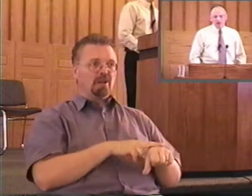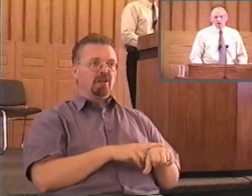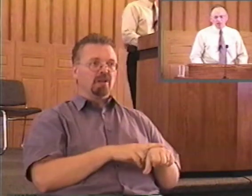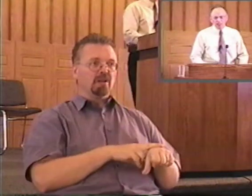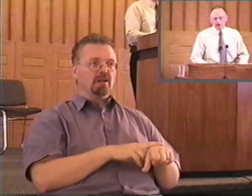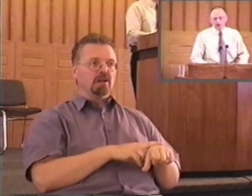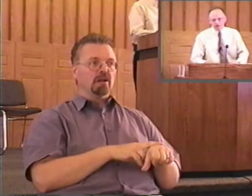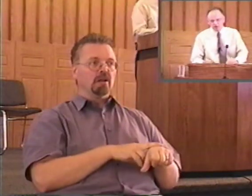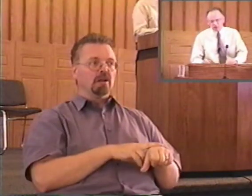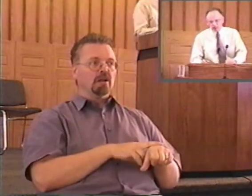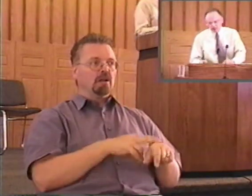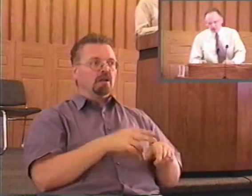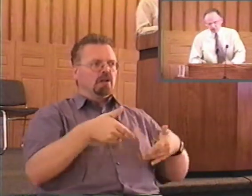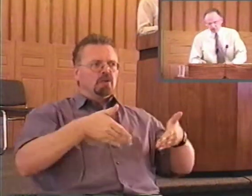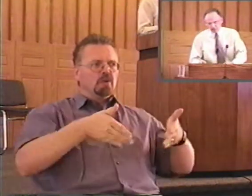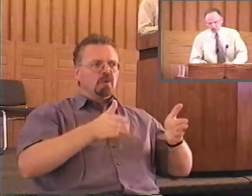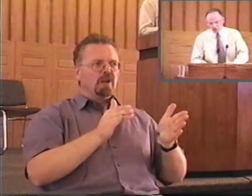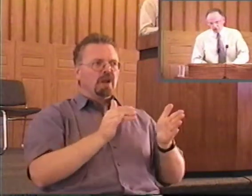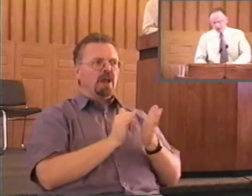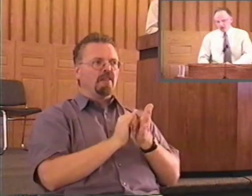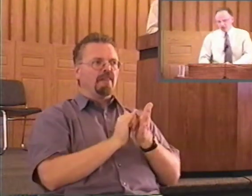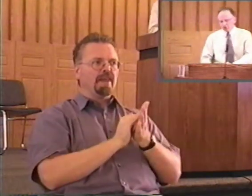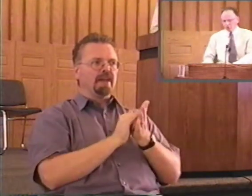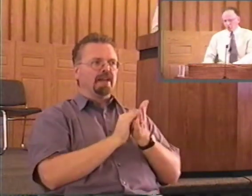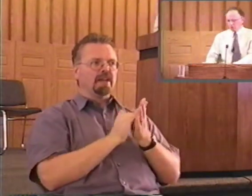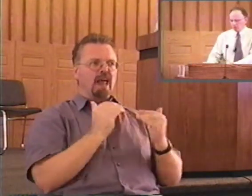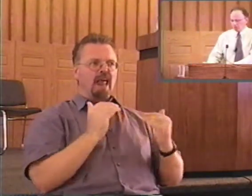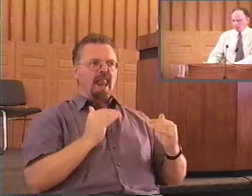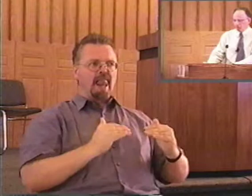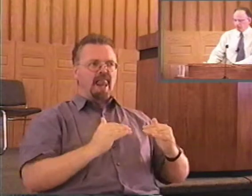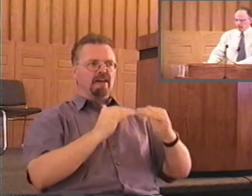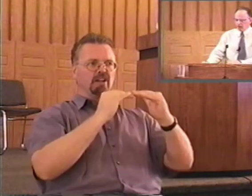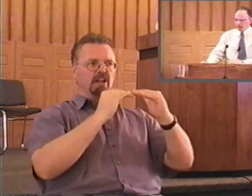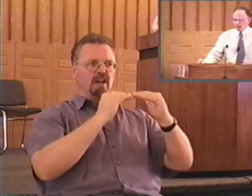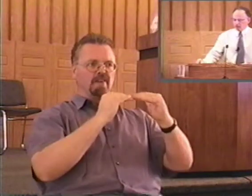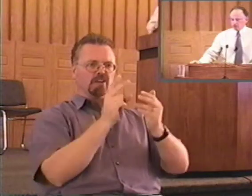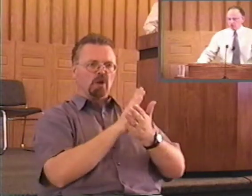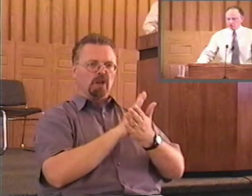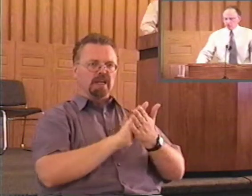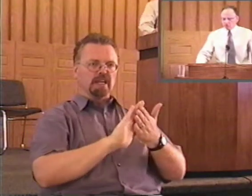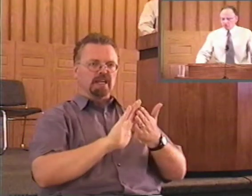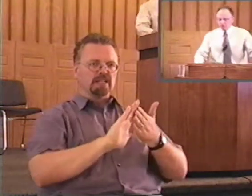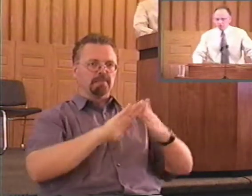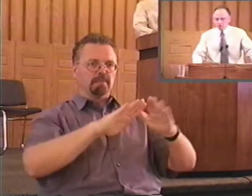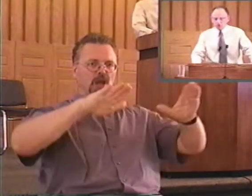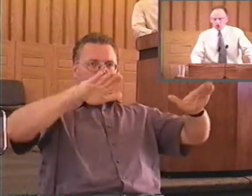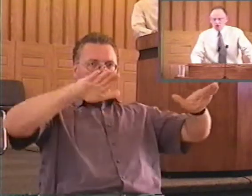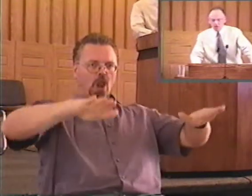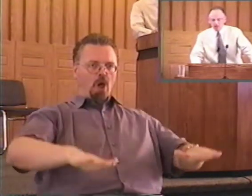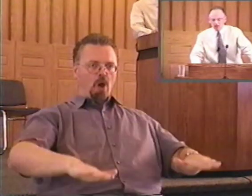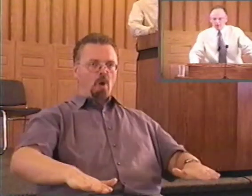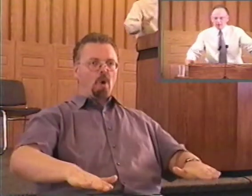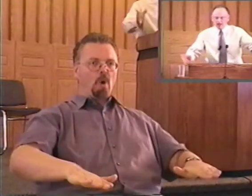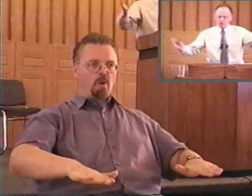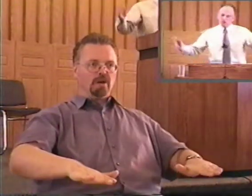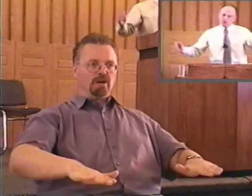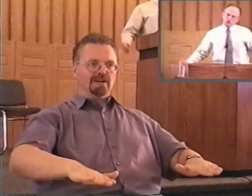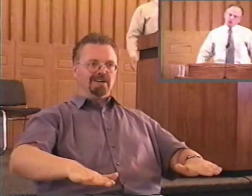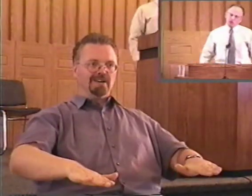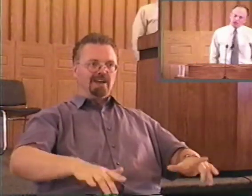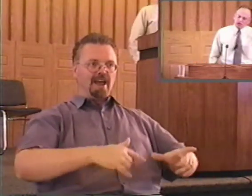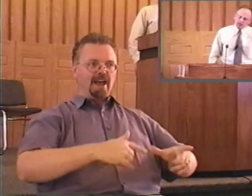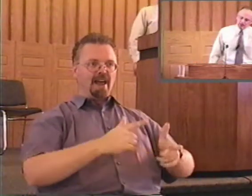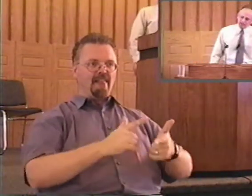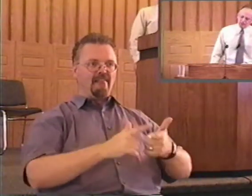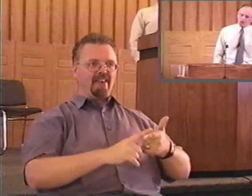We allow a level of sanctification to be so low, and then we just consider it to be common. The Bible